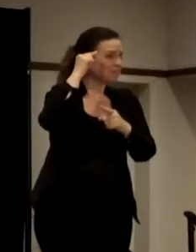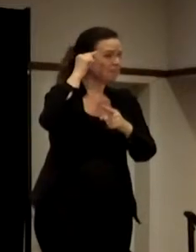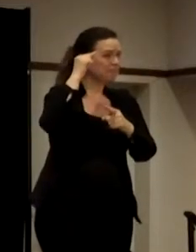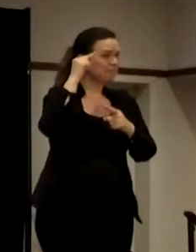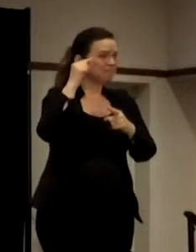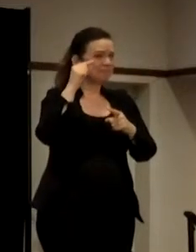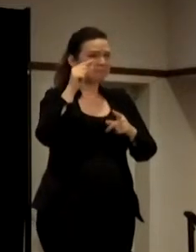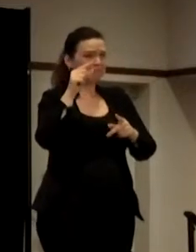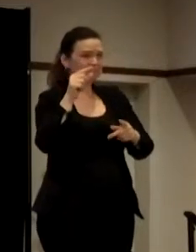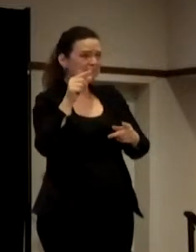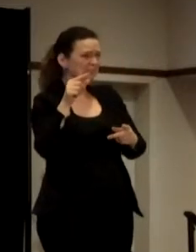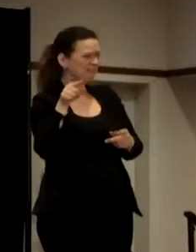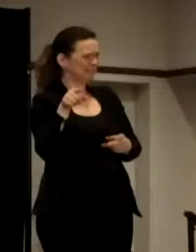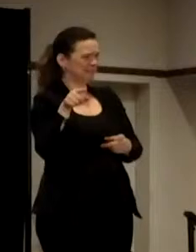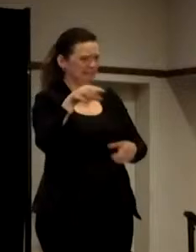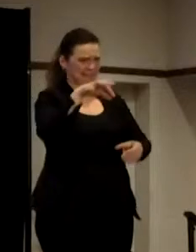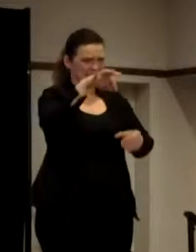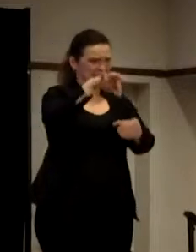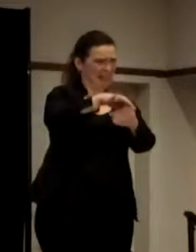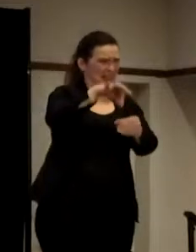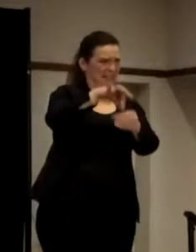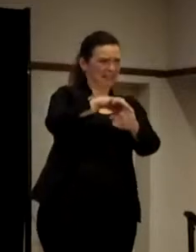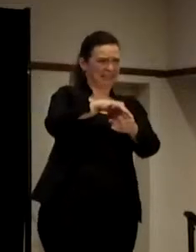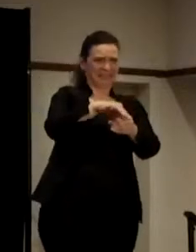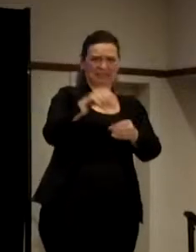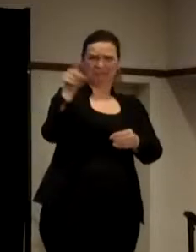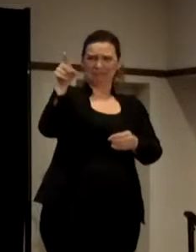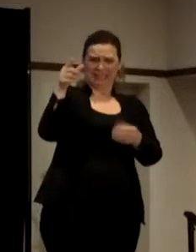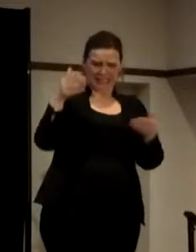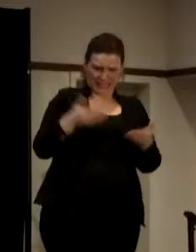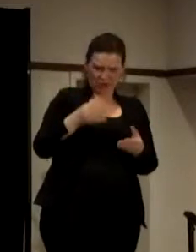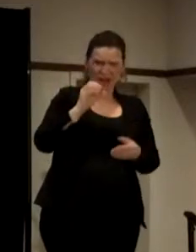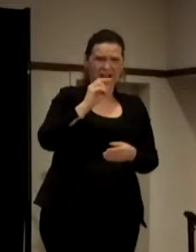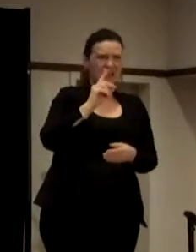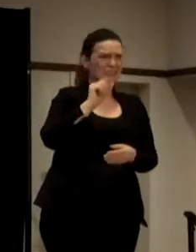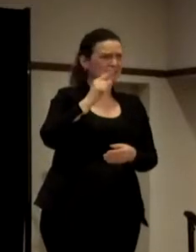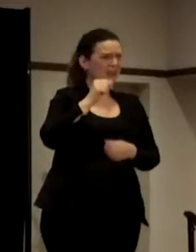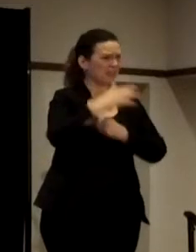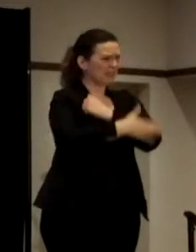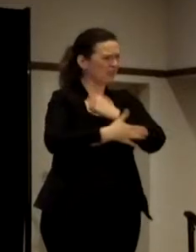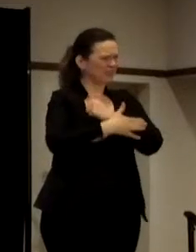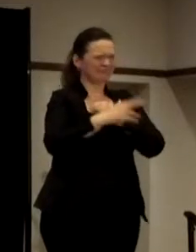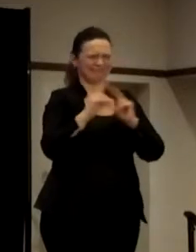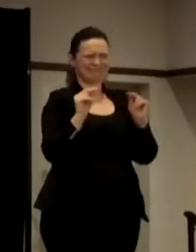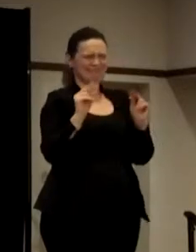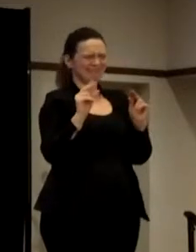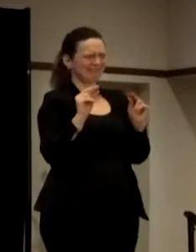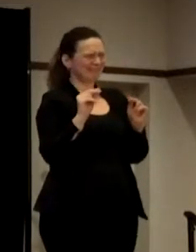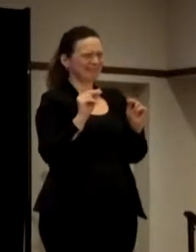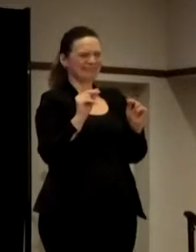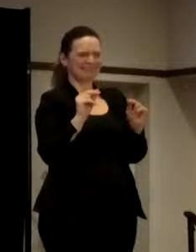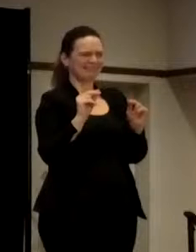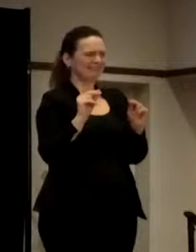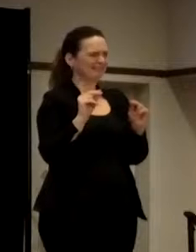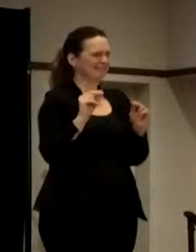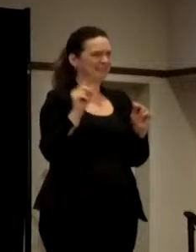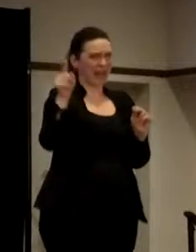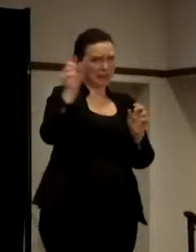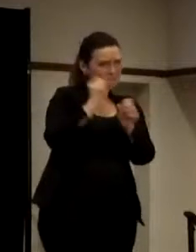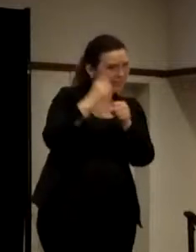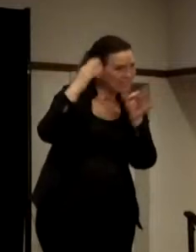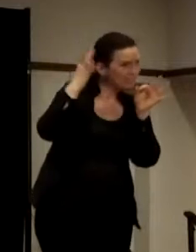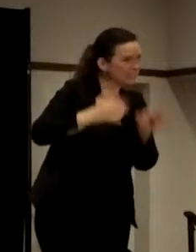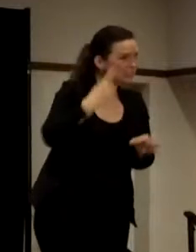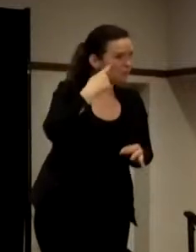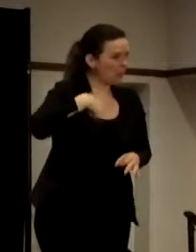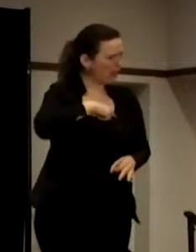us. We're at a point with the pandemic where things need to be turned back to local governments who were elected to